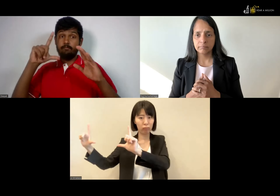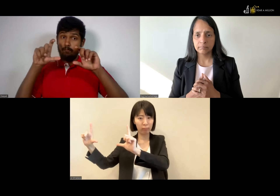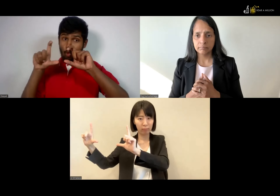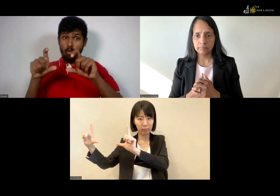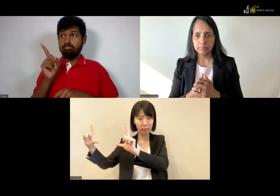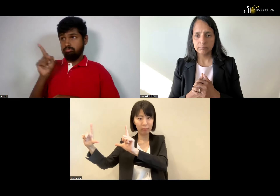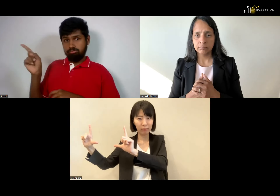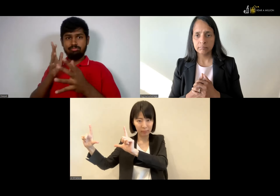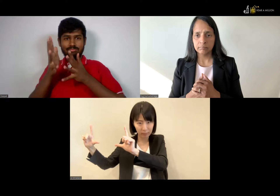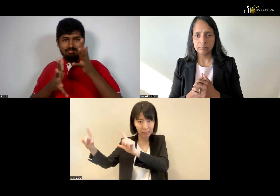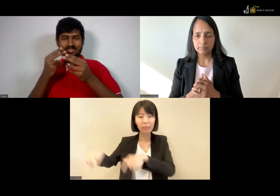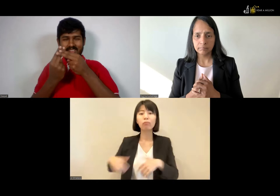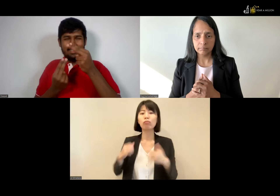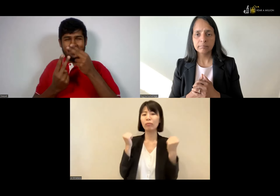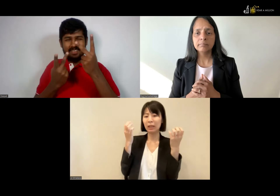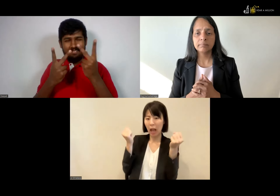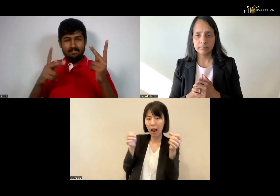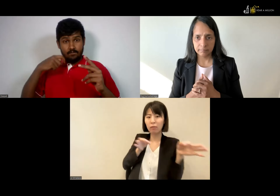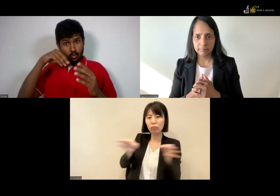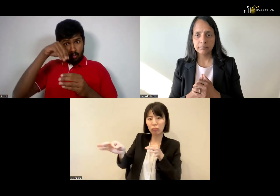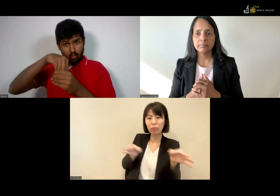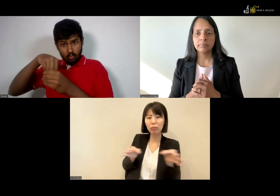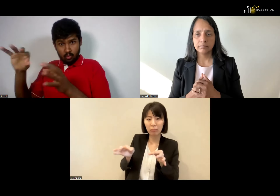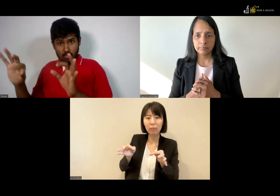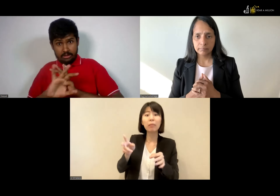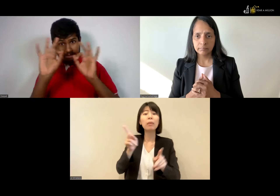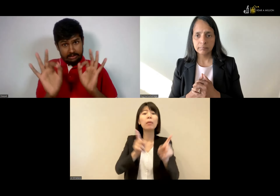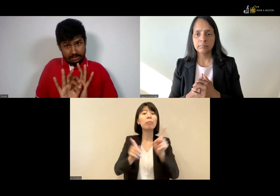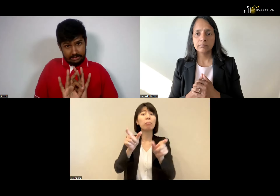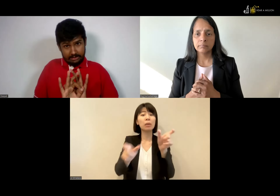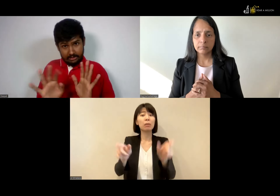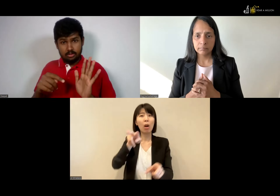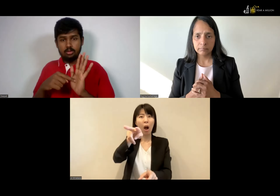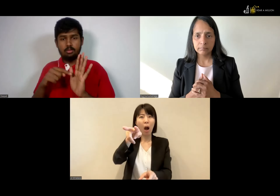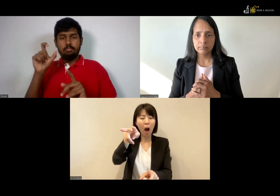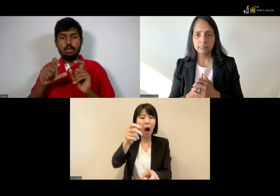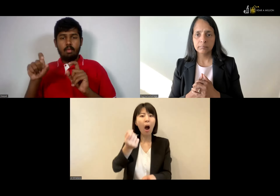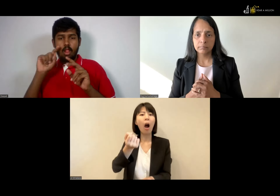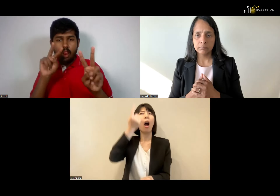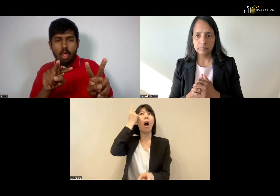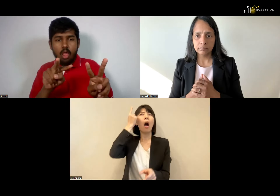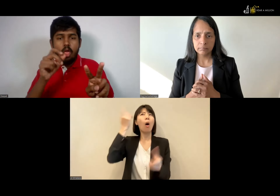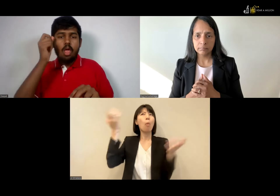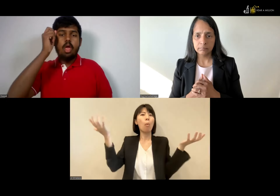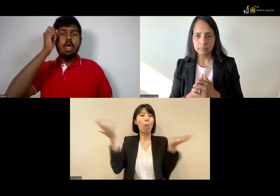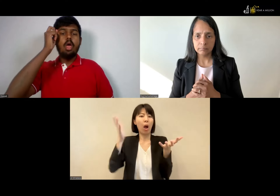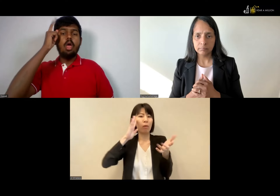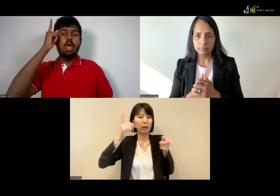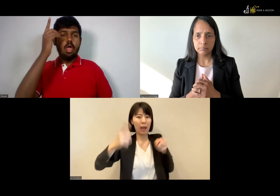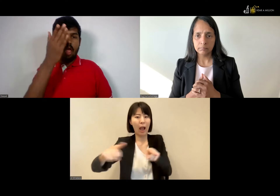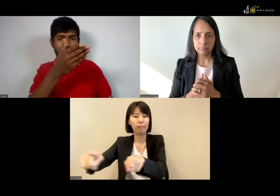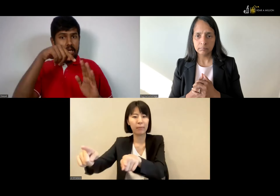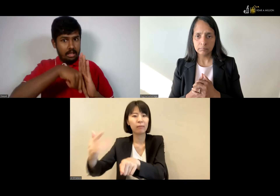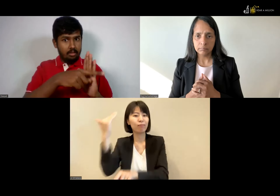that. There could be videos explaining all of that. If those videos are available, people can really see them